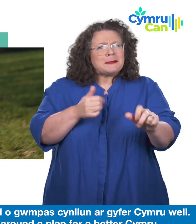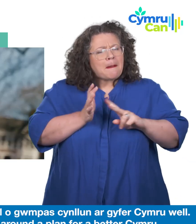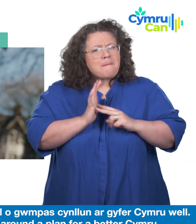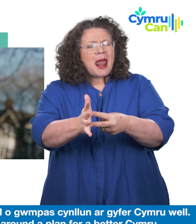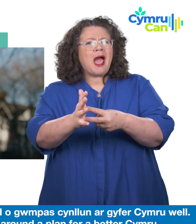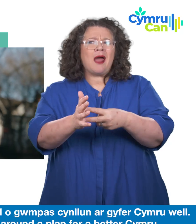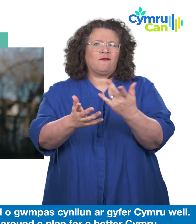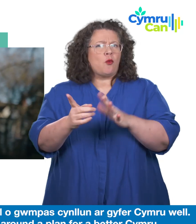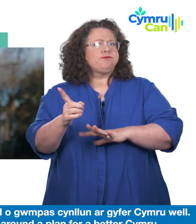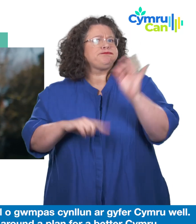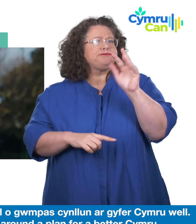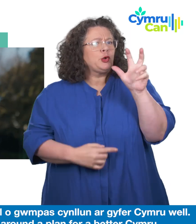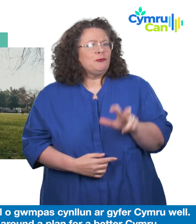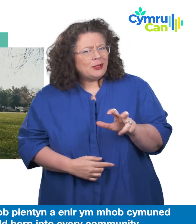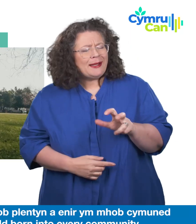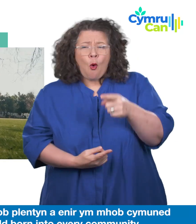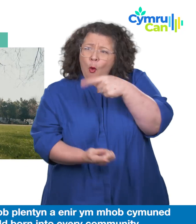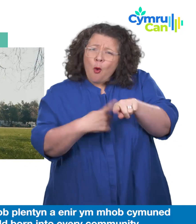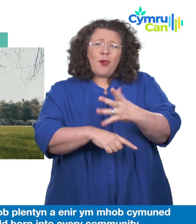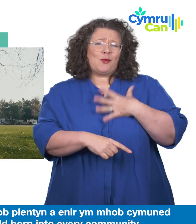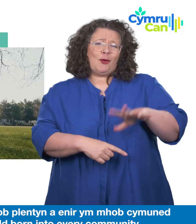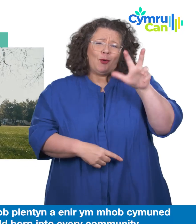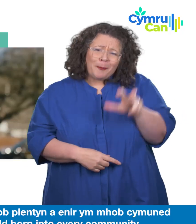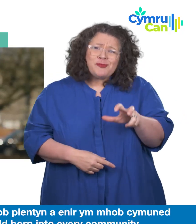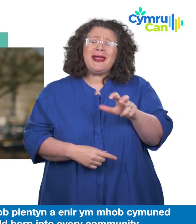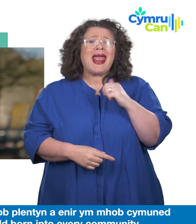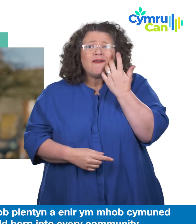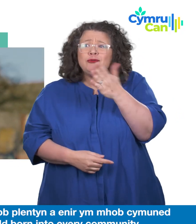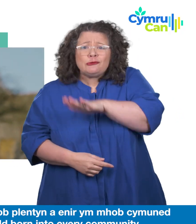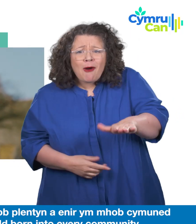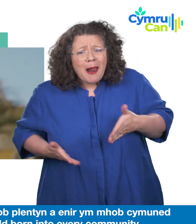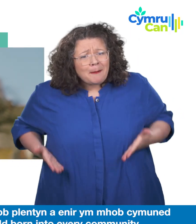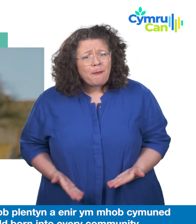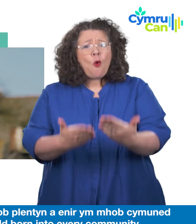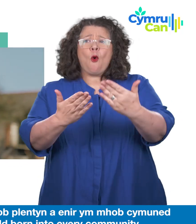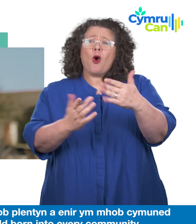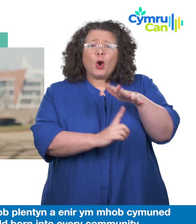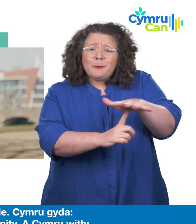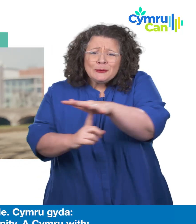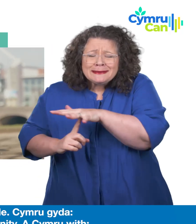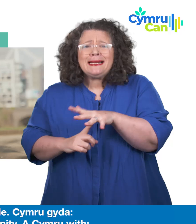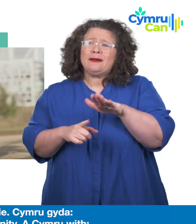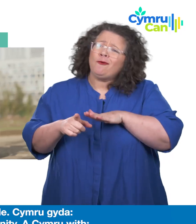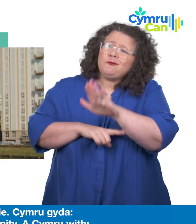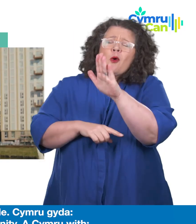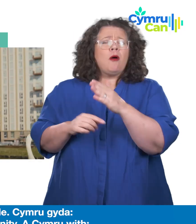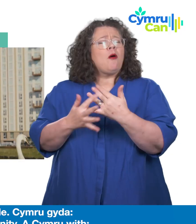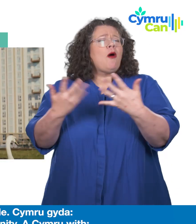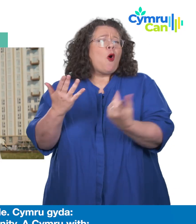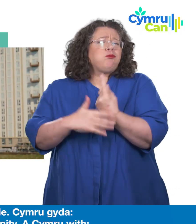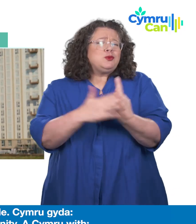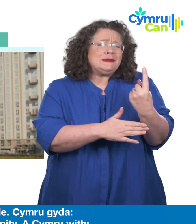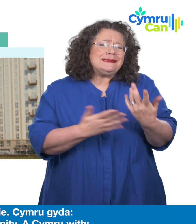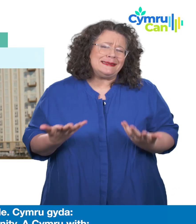around a plan for a better Cymru. We all want a Cymru where every child born into every community has a future full of